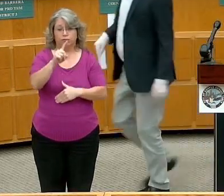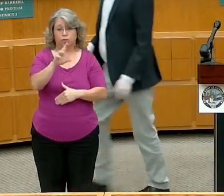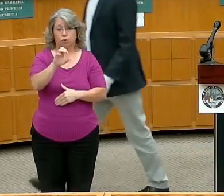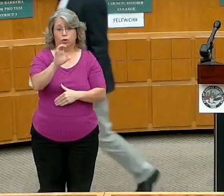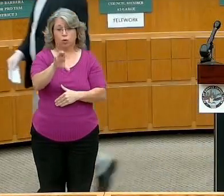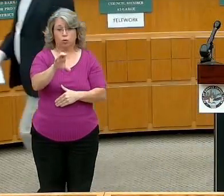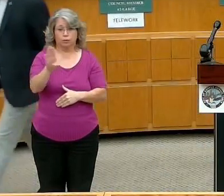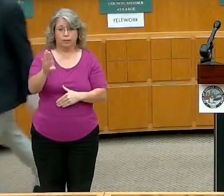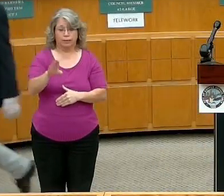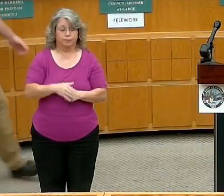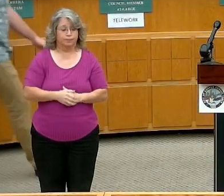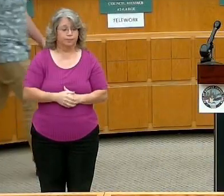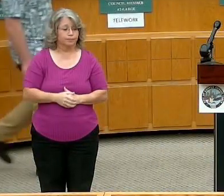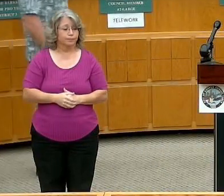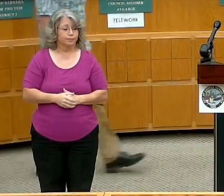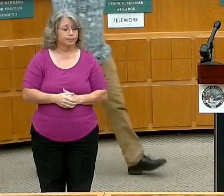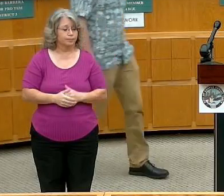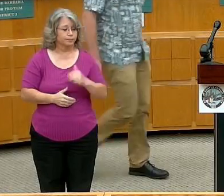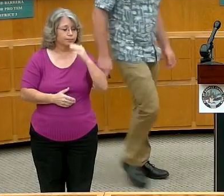Chris.